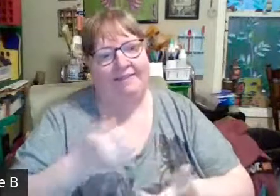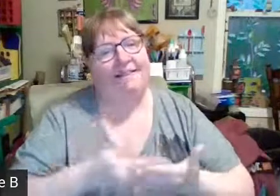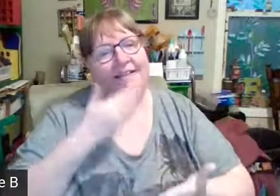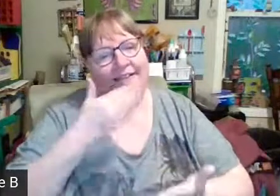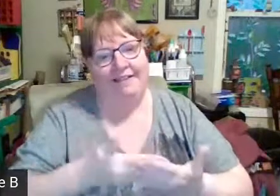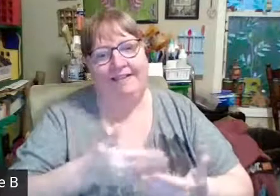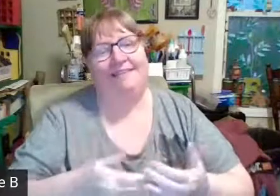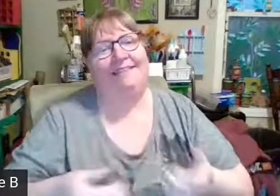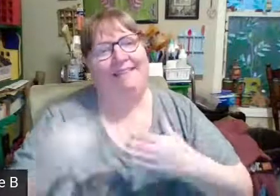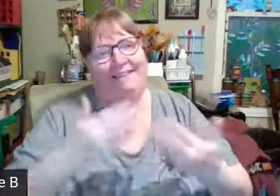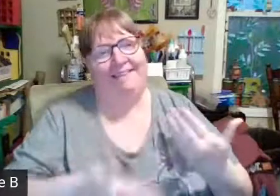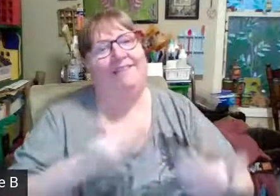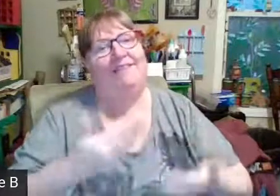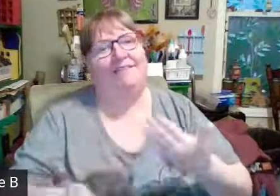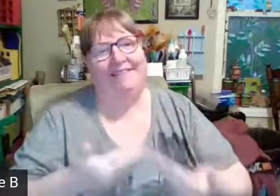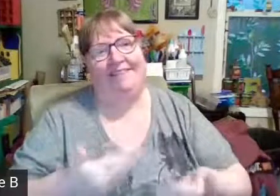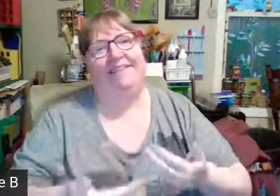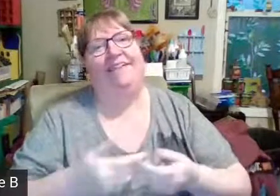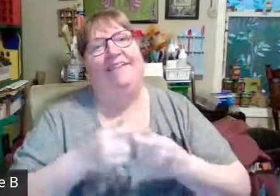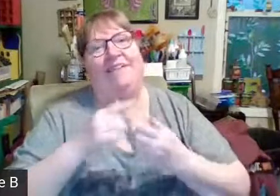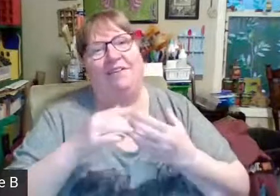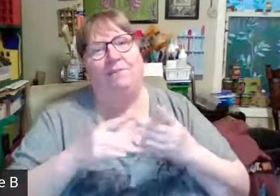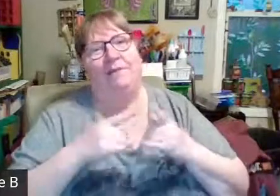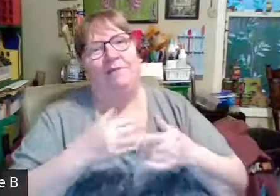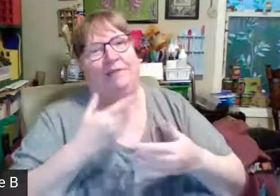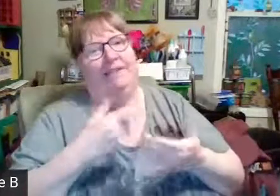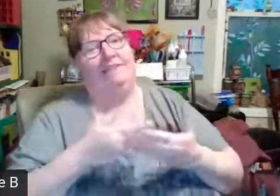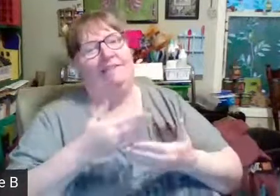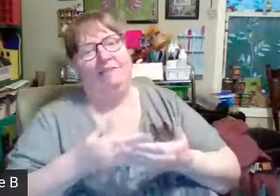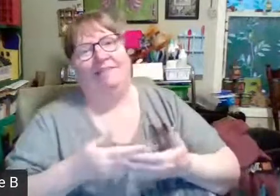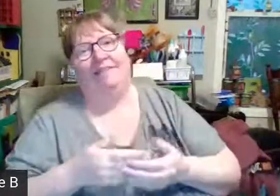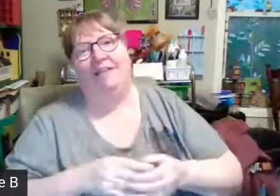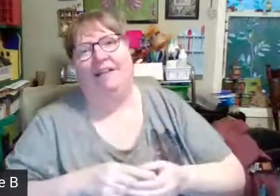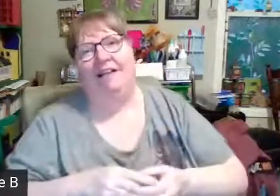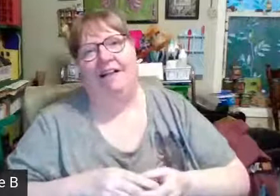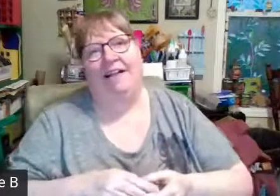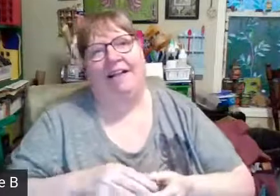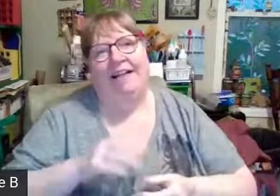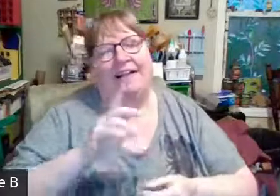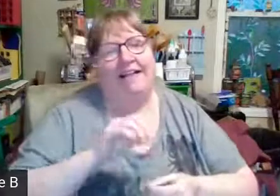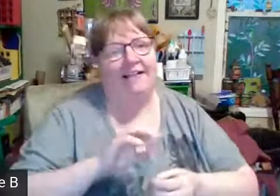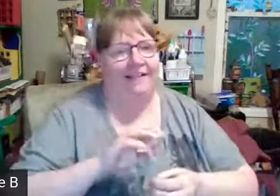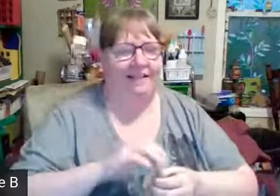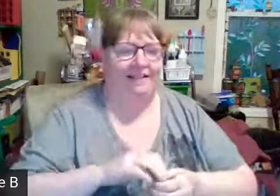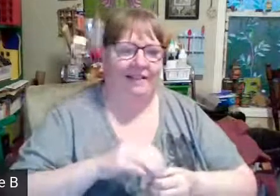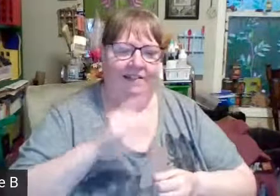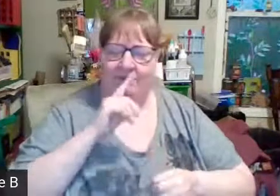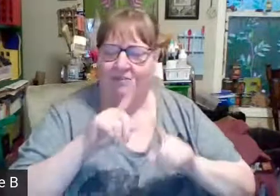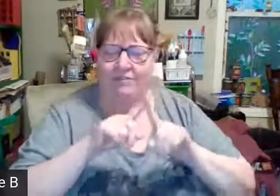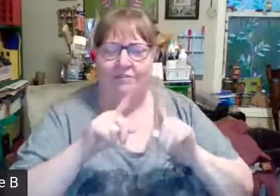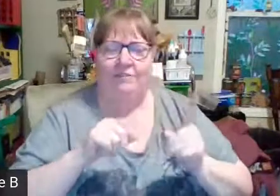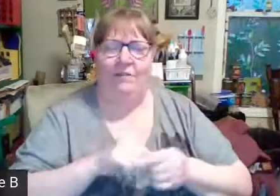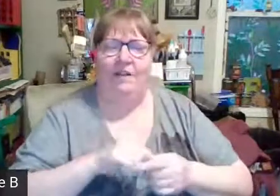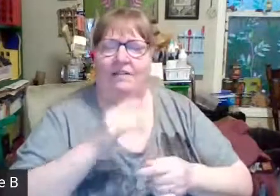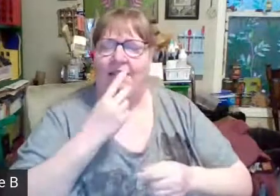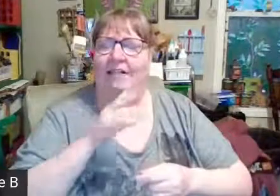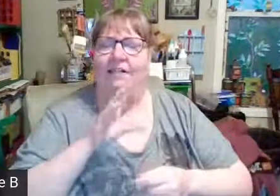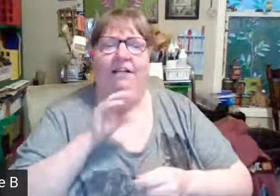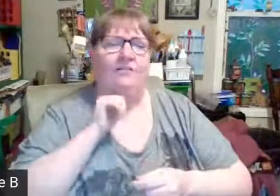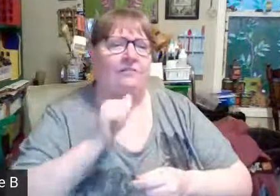hardest and you want something to not be sent to you, I always look at that before I mail it out. Ever since once